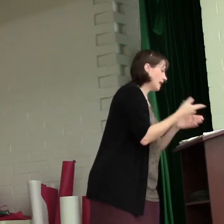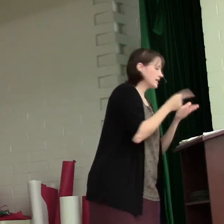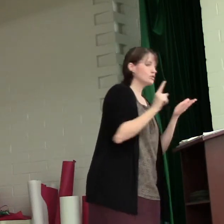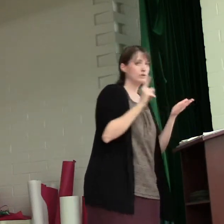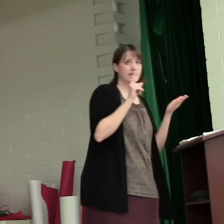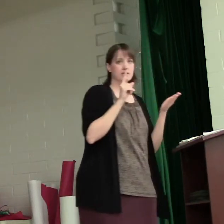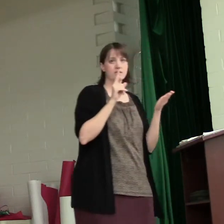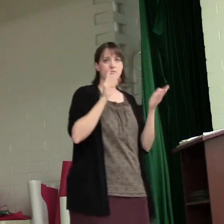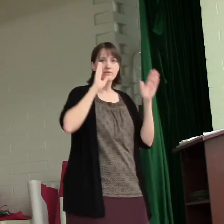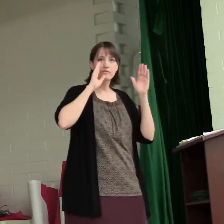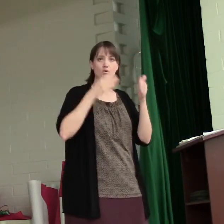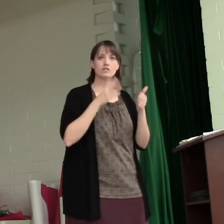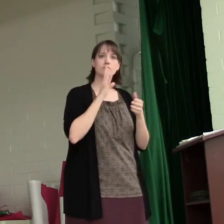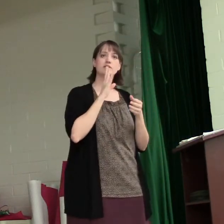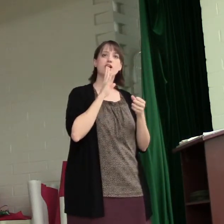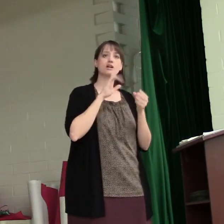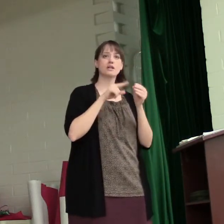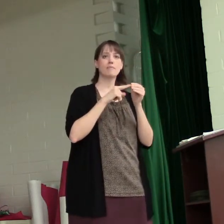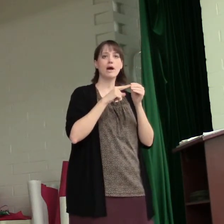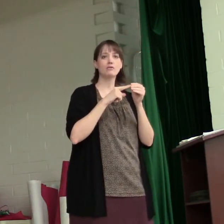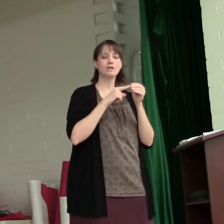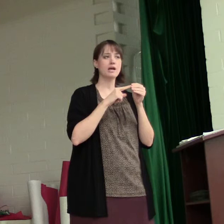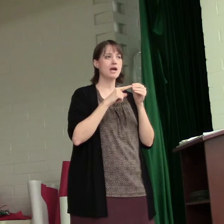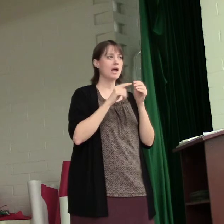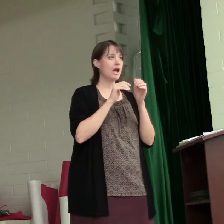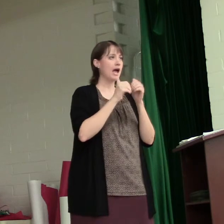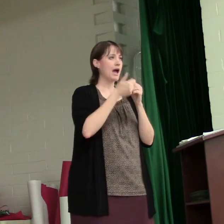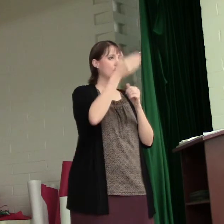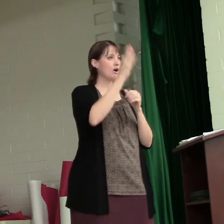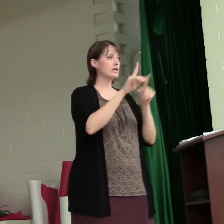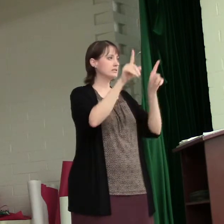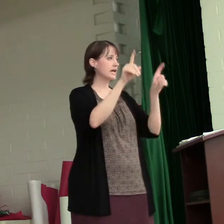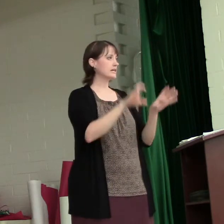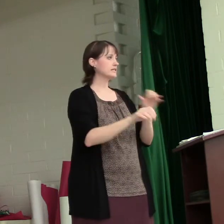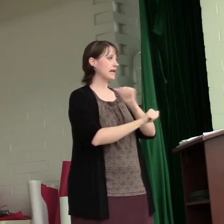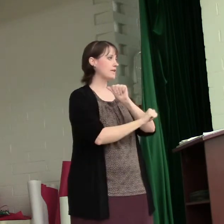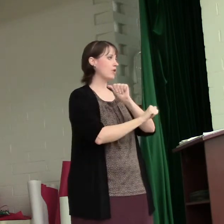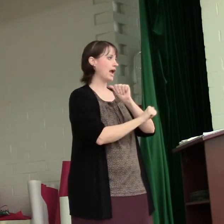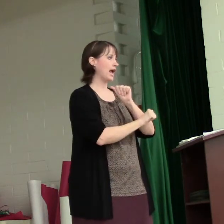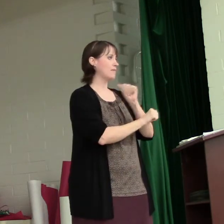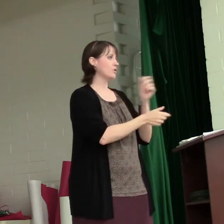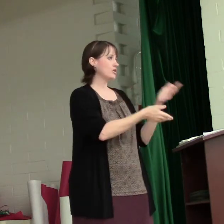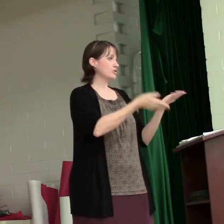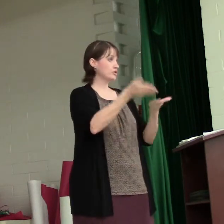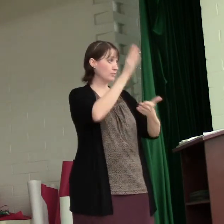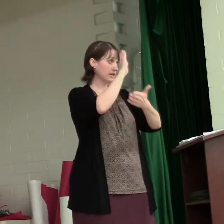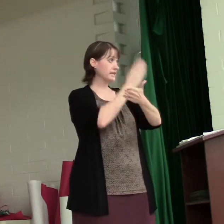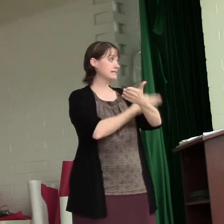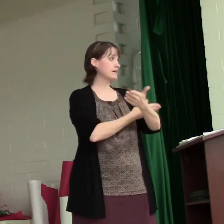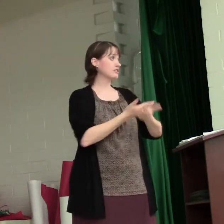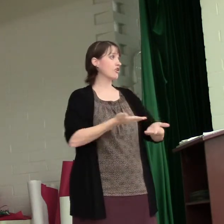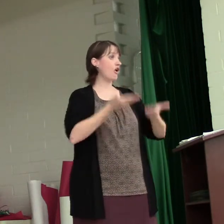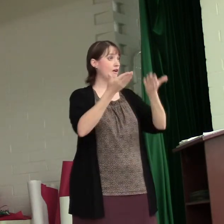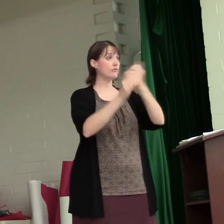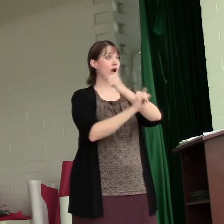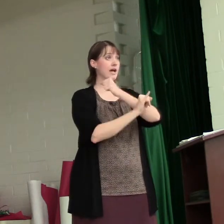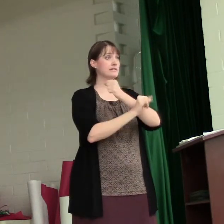Last week, we focused and we talked about how God tested Abraham to bring his son to offer Isaac